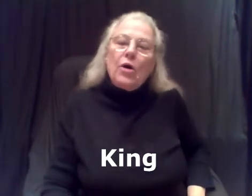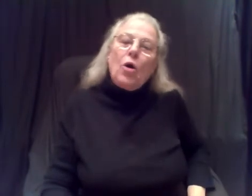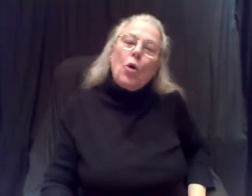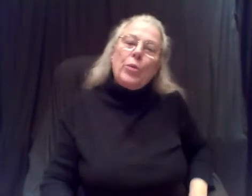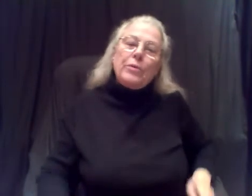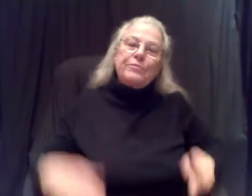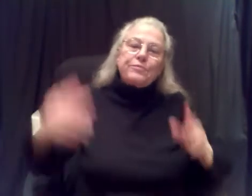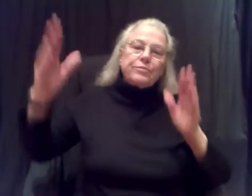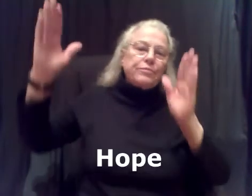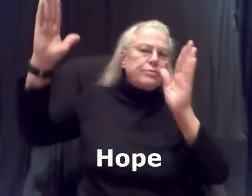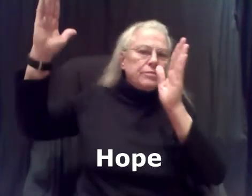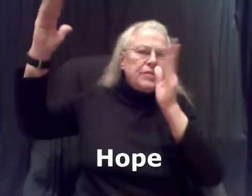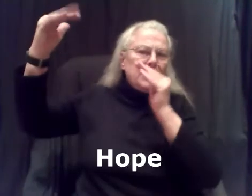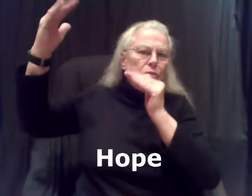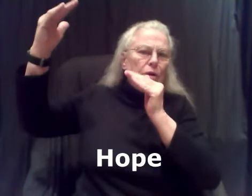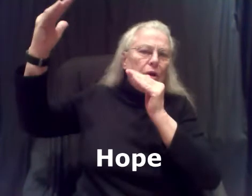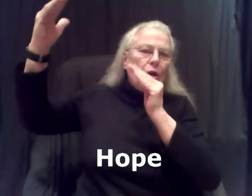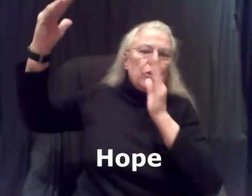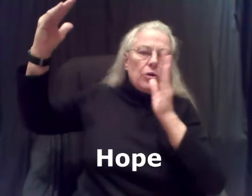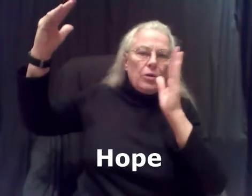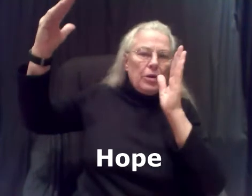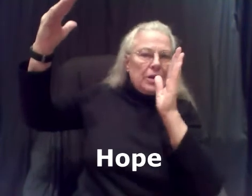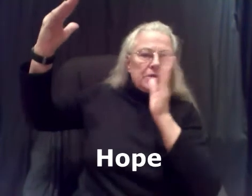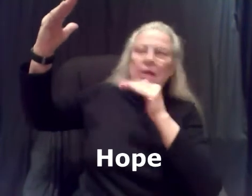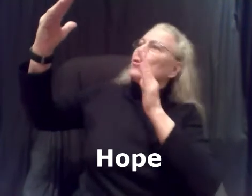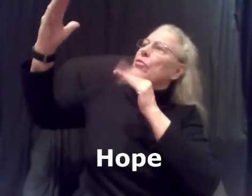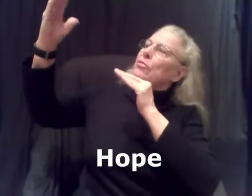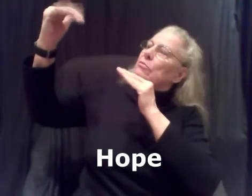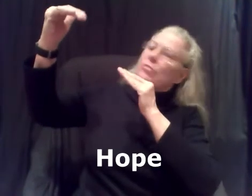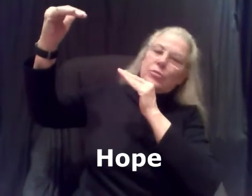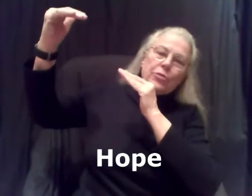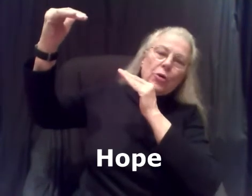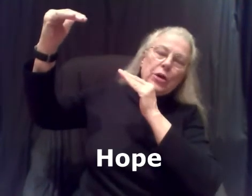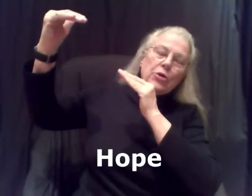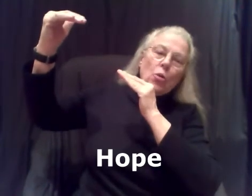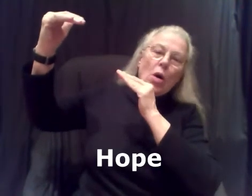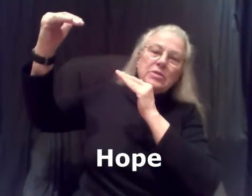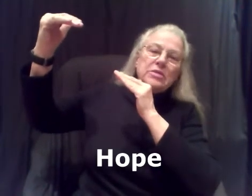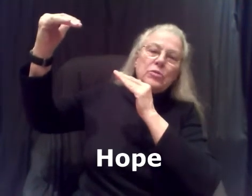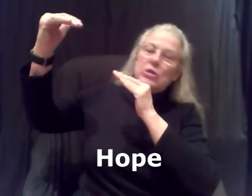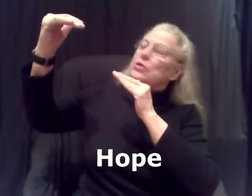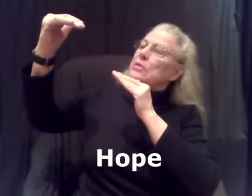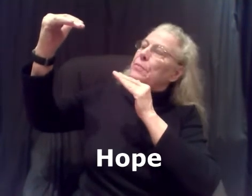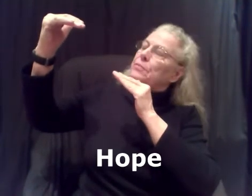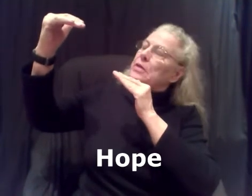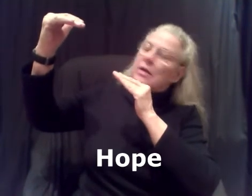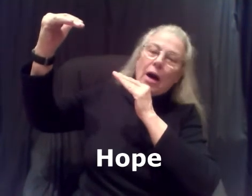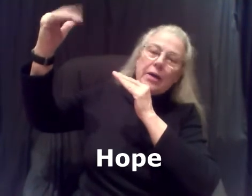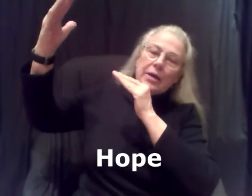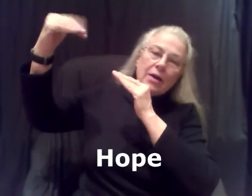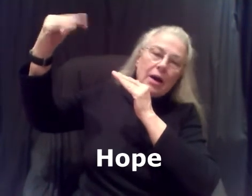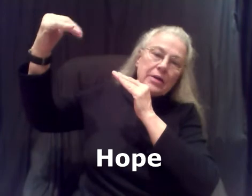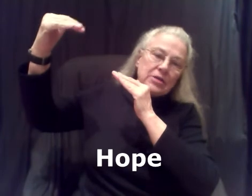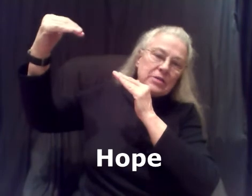Hope. That's where it's like you're throwing your wants and wishes up to God, and God is sending